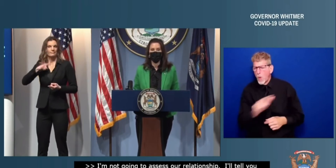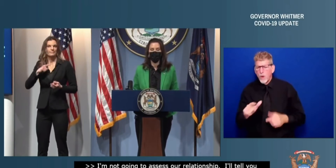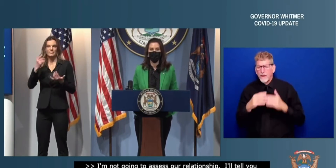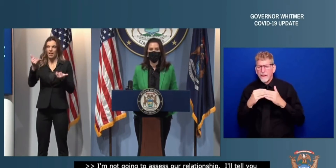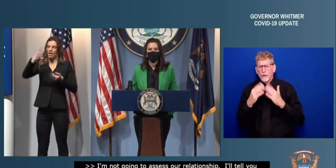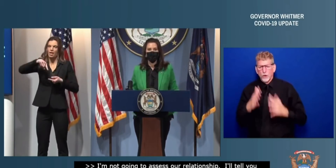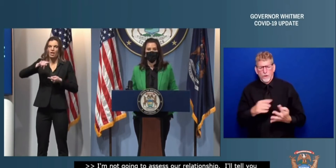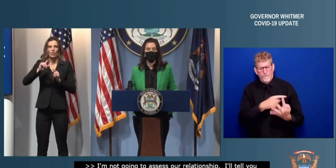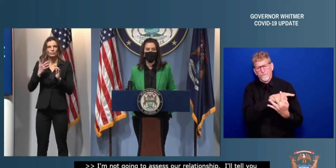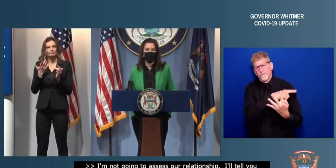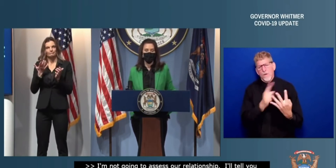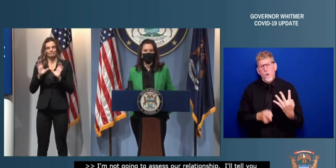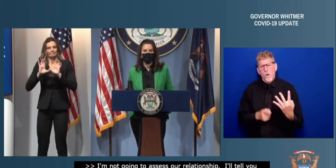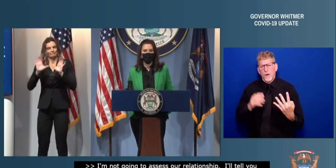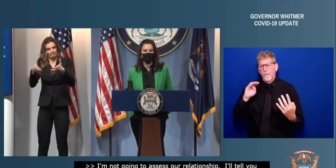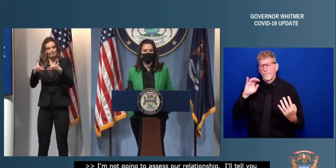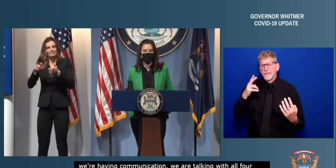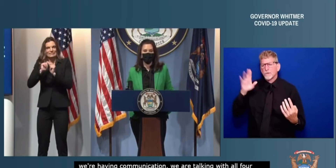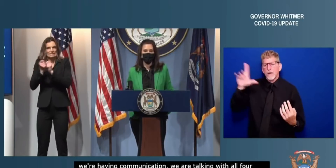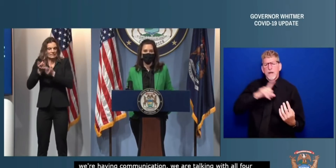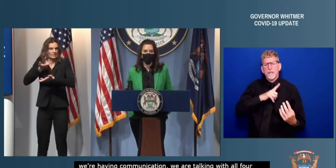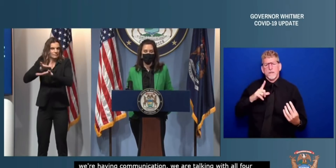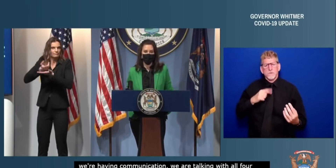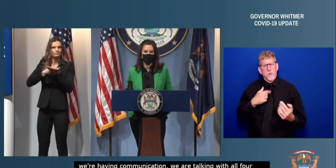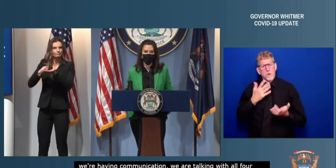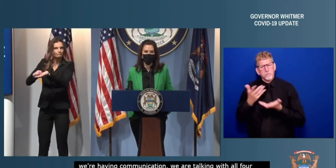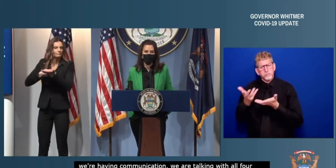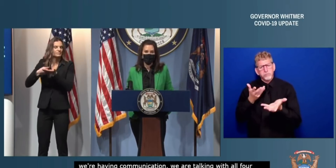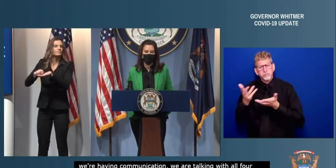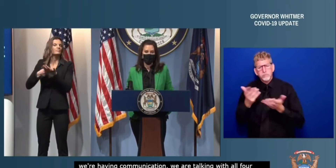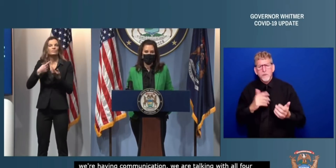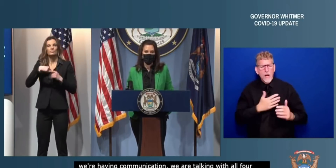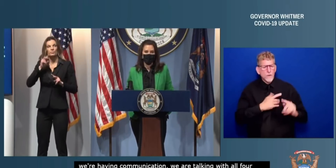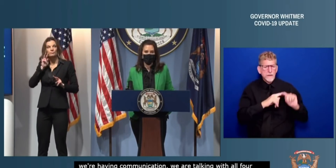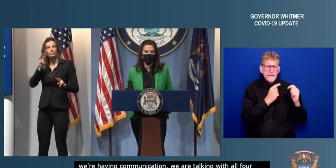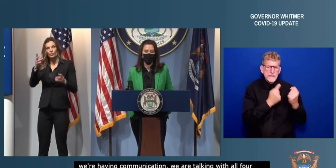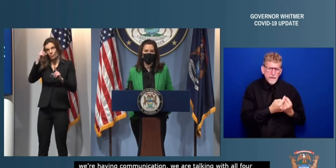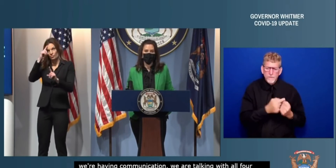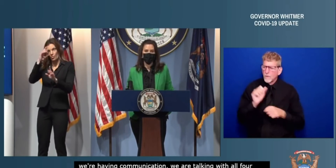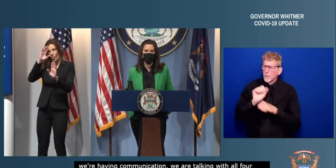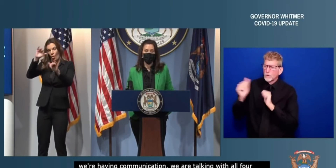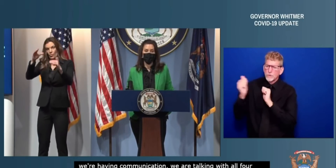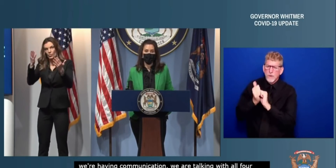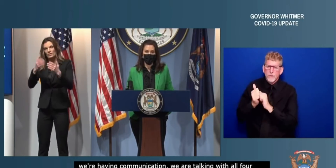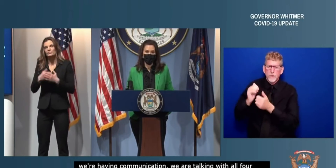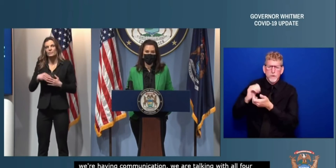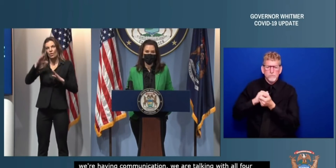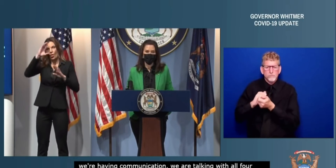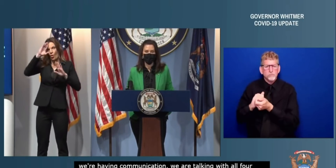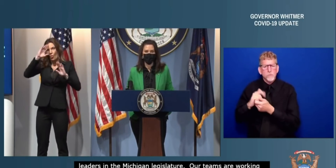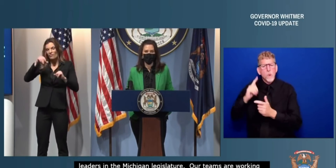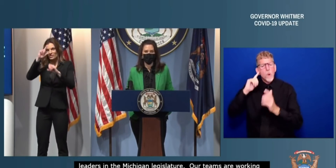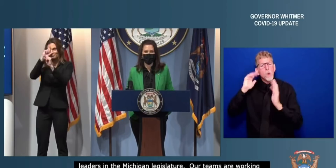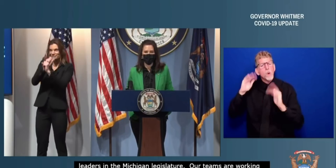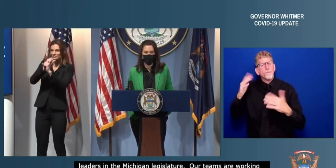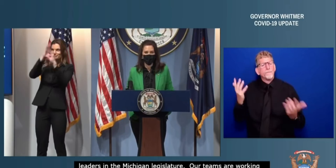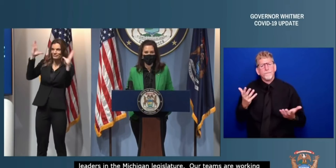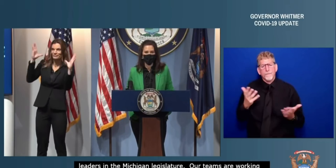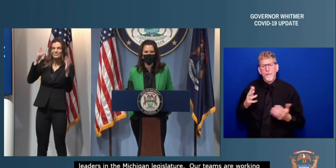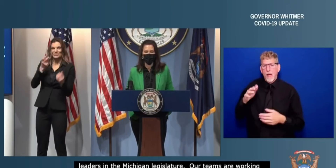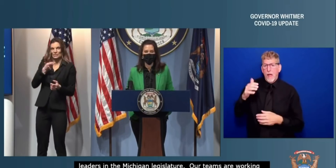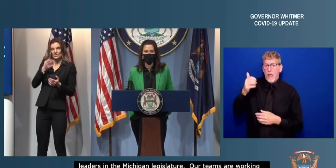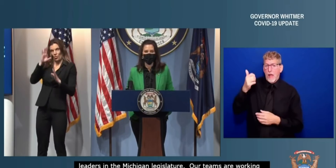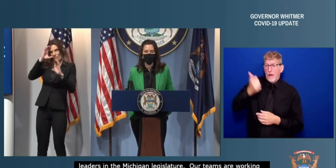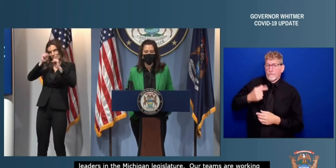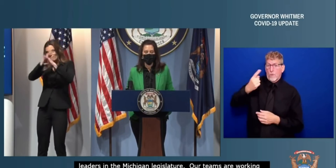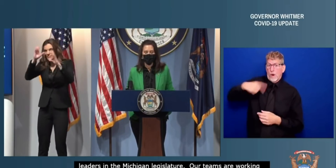are working together, and it is our hope that everyone sees the promise and opportunity in front of